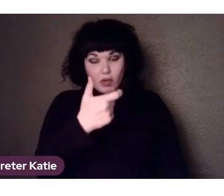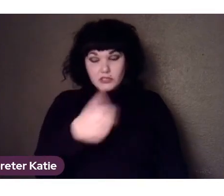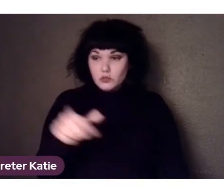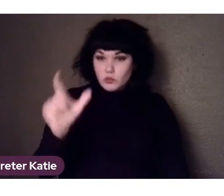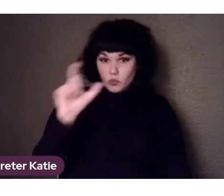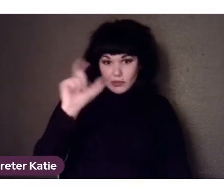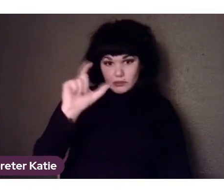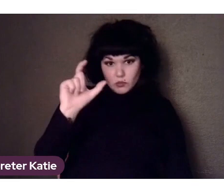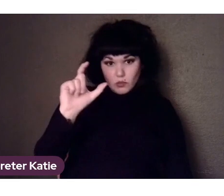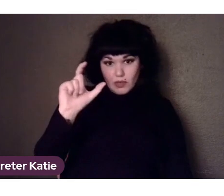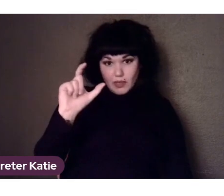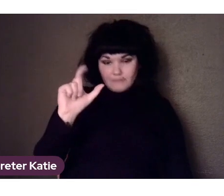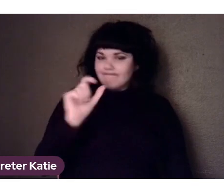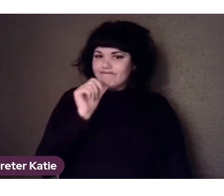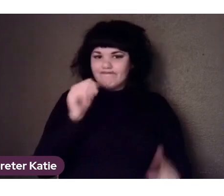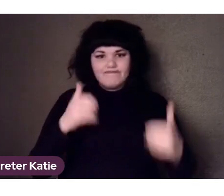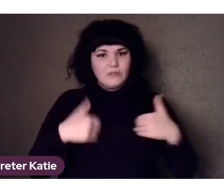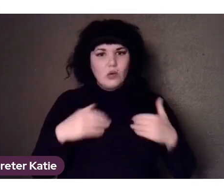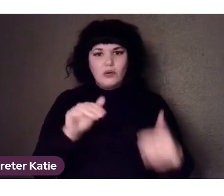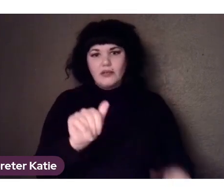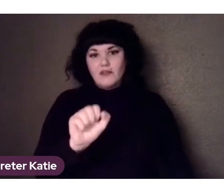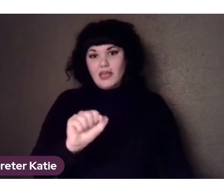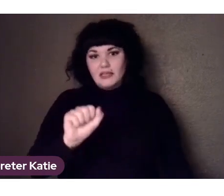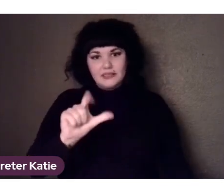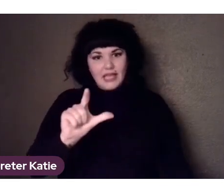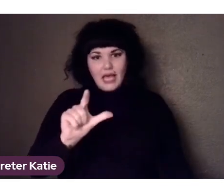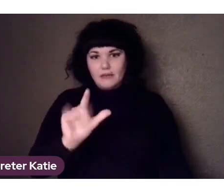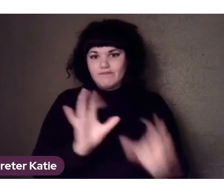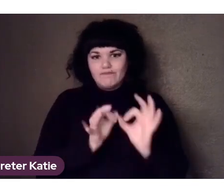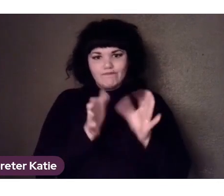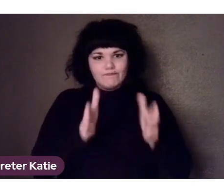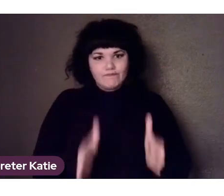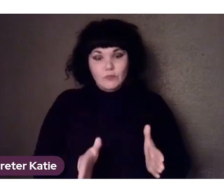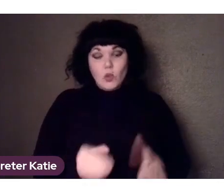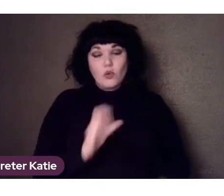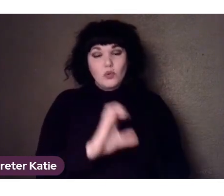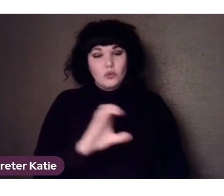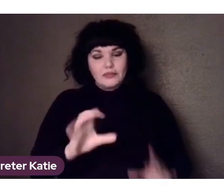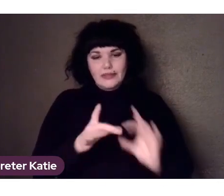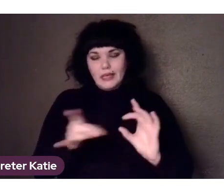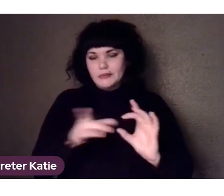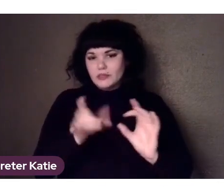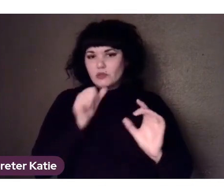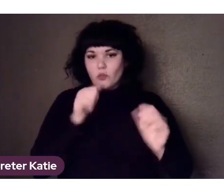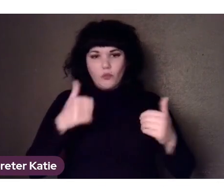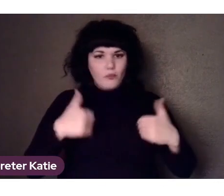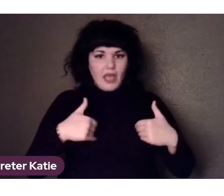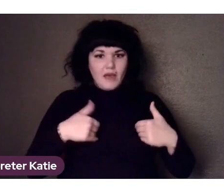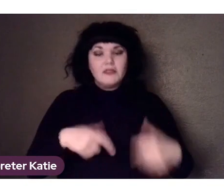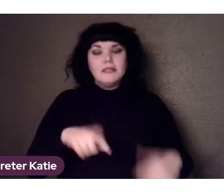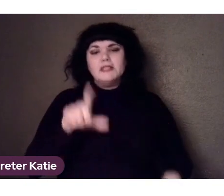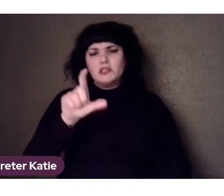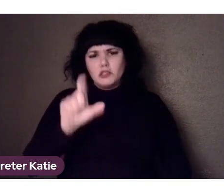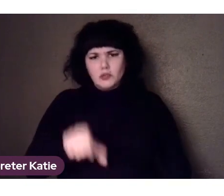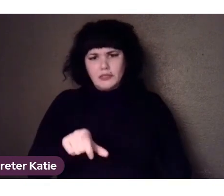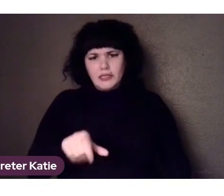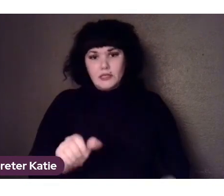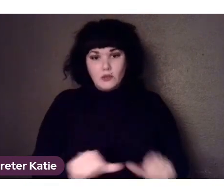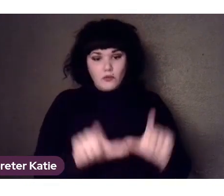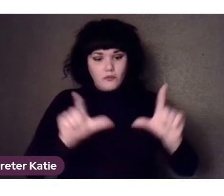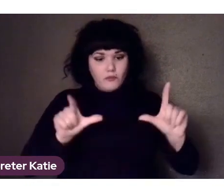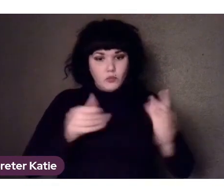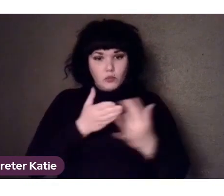have ASL or captions available for you. You'll want to switch over to Facebook. That's where we have